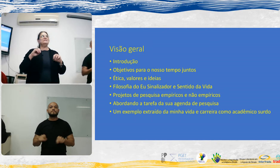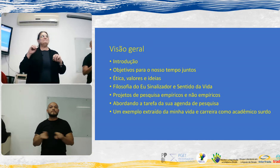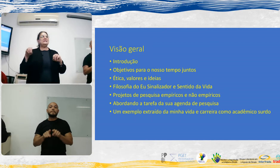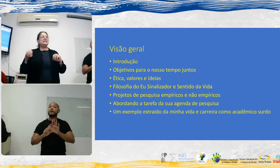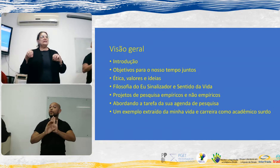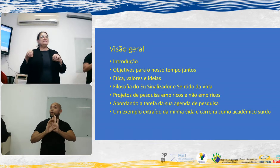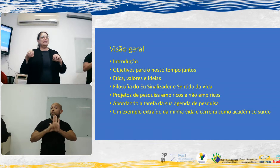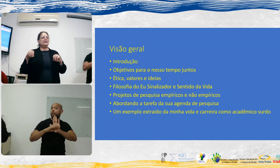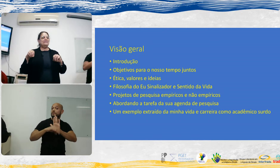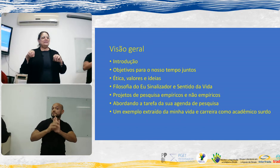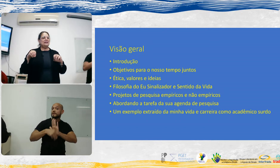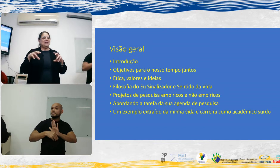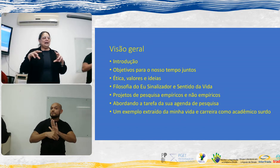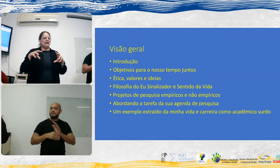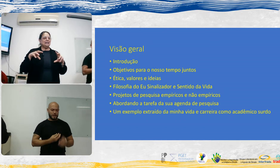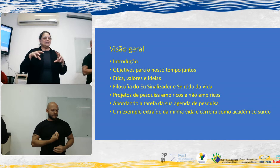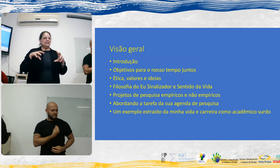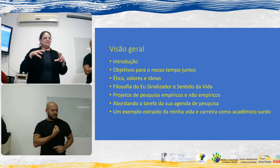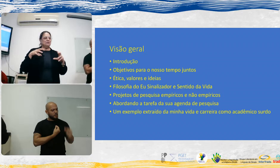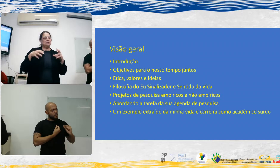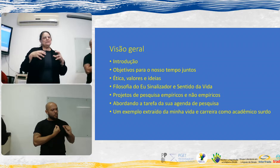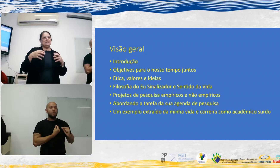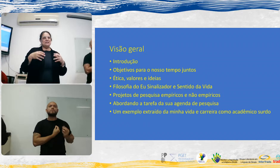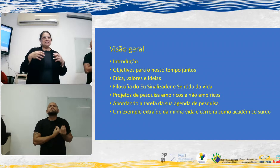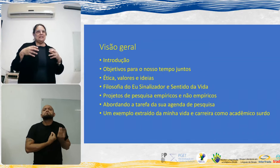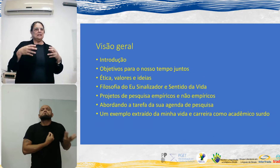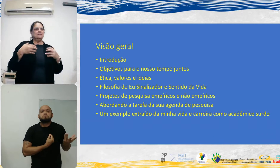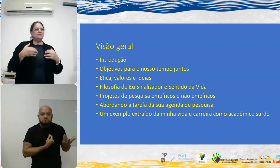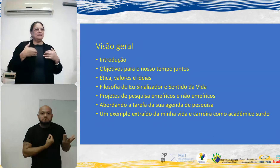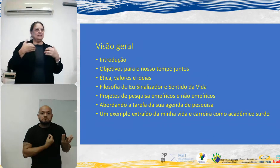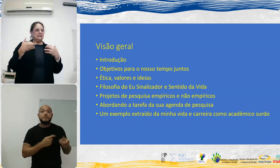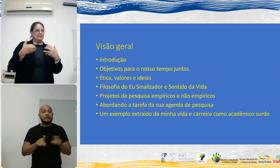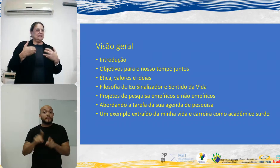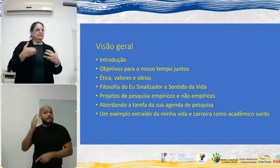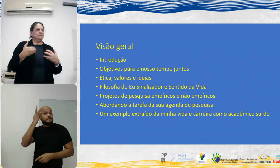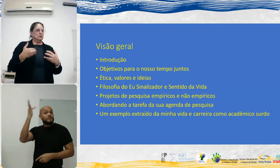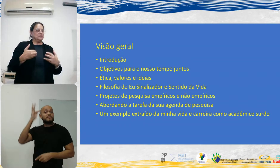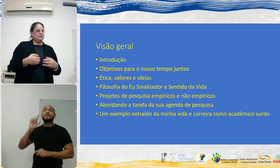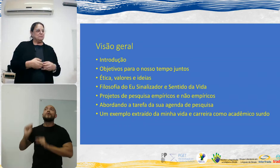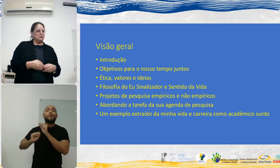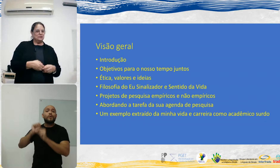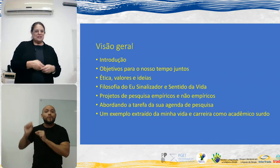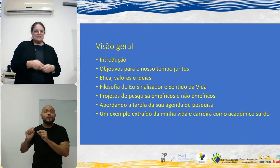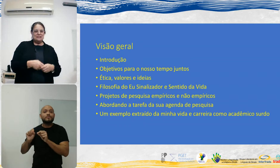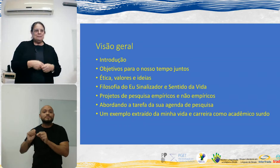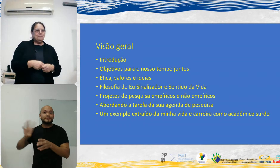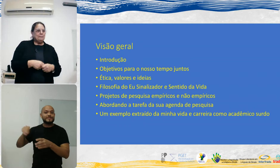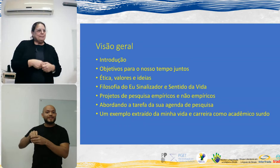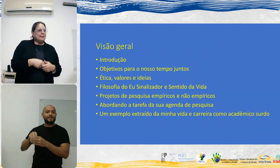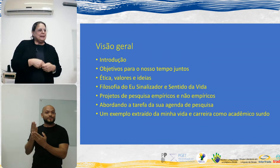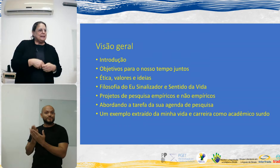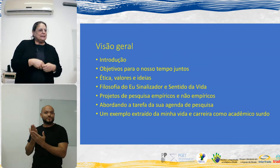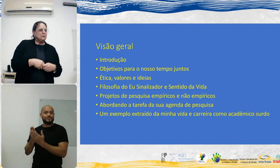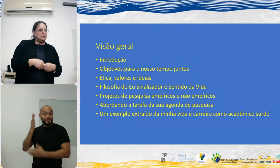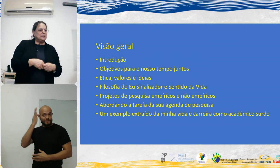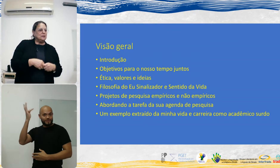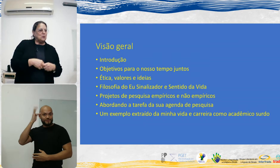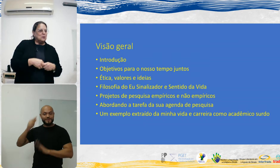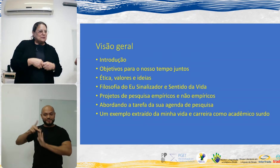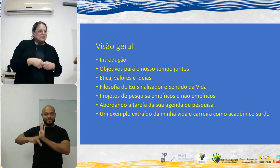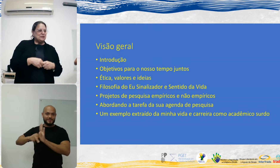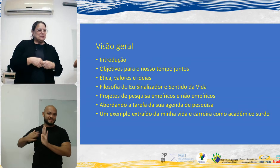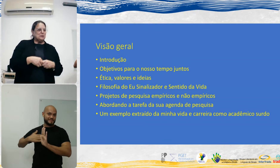concepts of the meaning of life and philosophy of the self in this deaf philosophy project. I